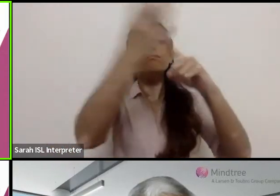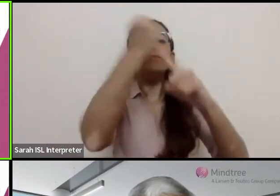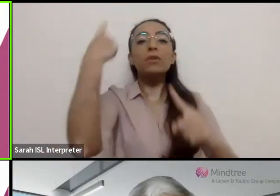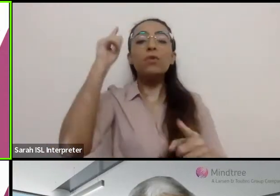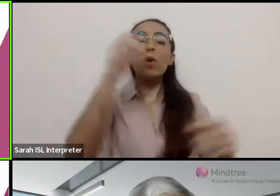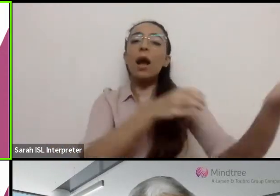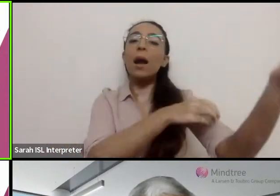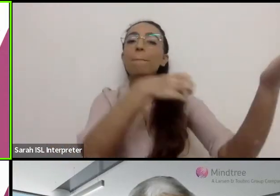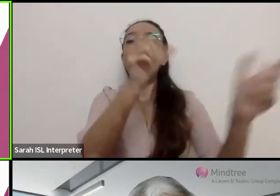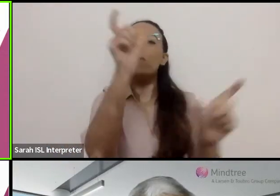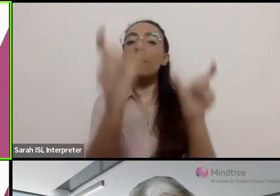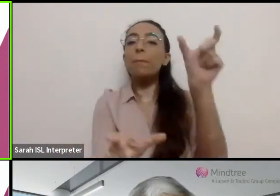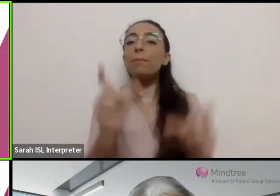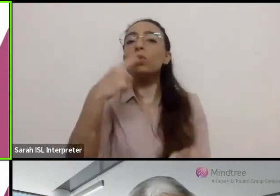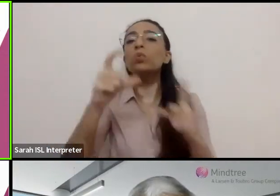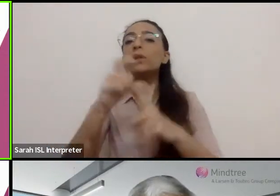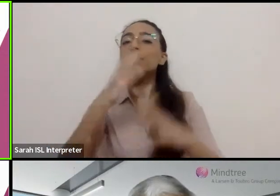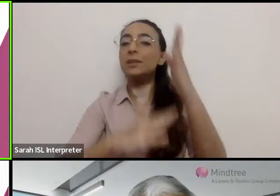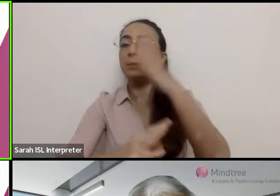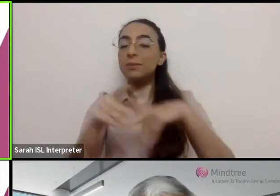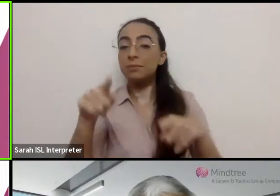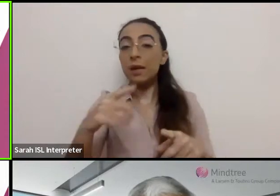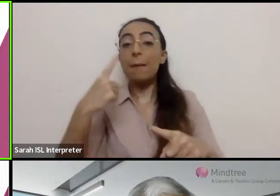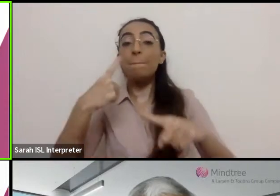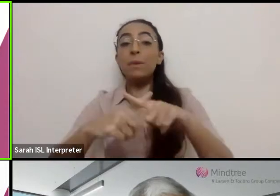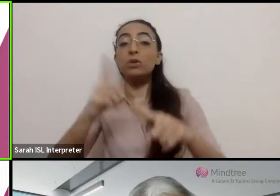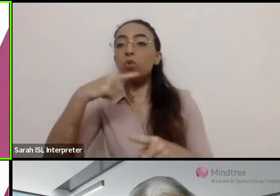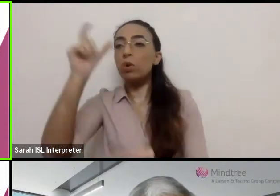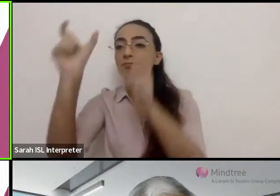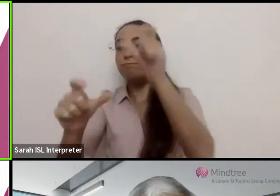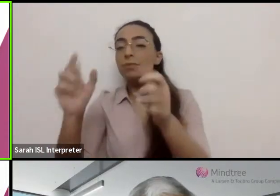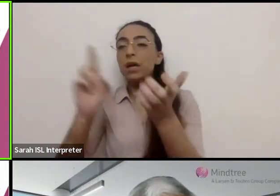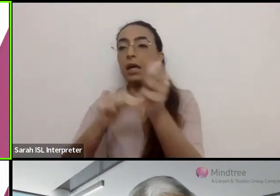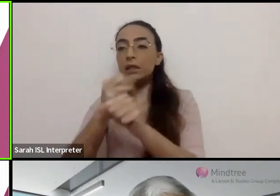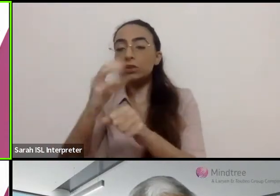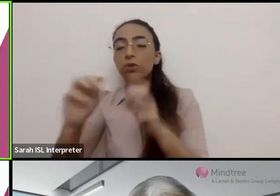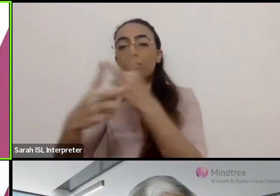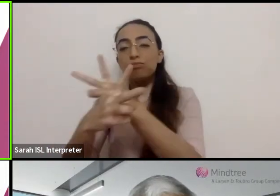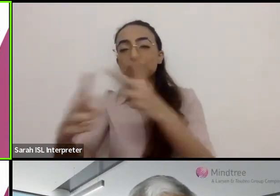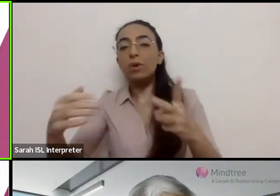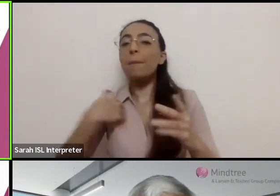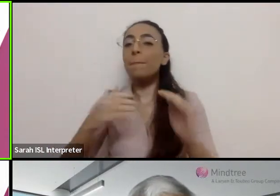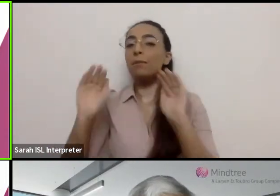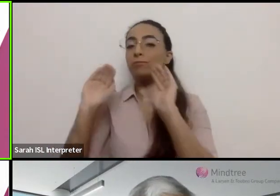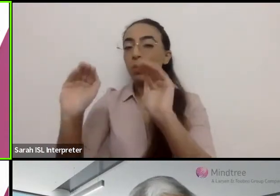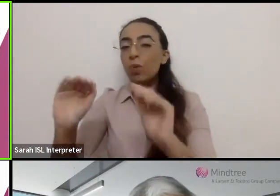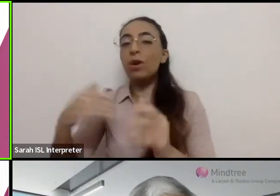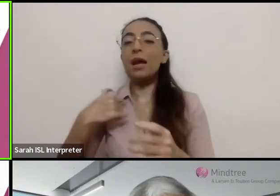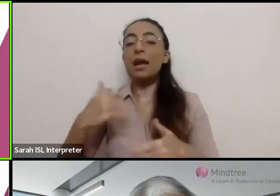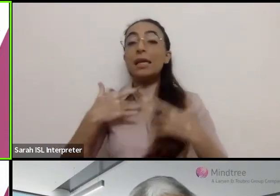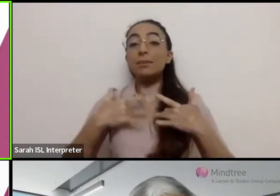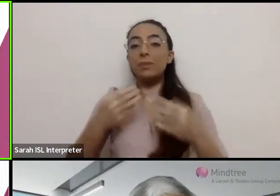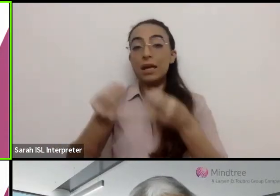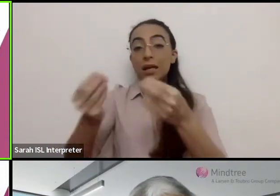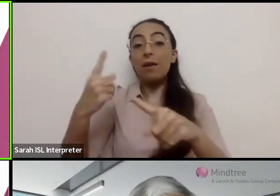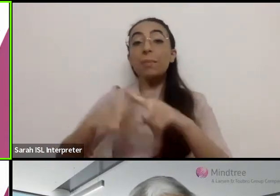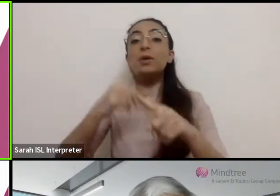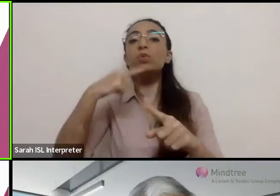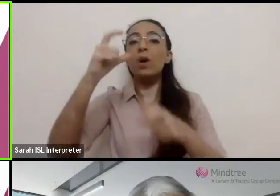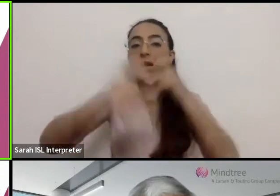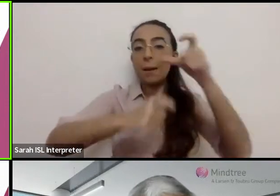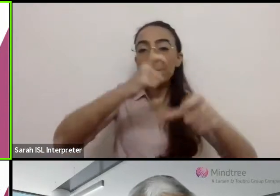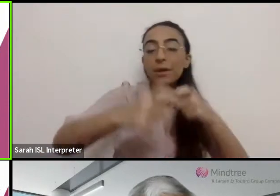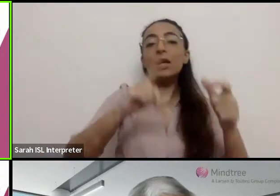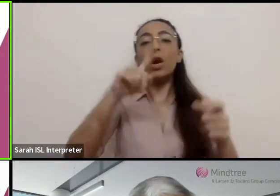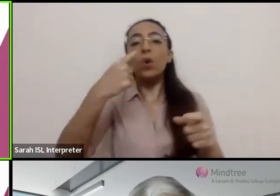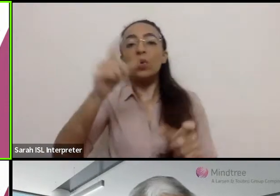disabilities, inspiring stakeholders, and accelerating sustainable growth of companies as well as individuals. We would